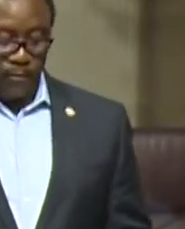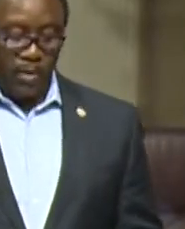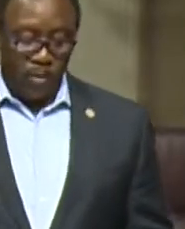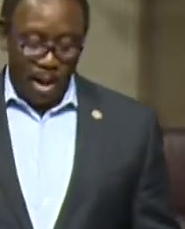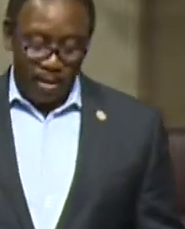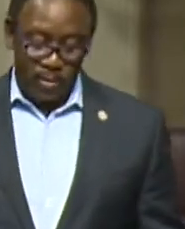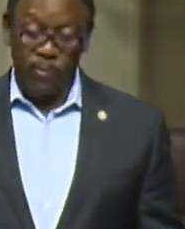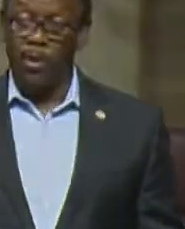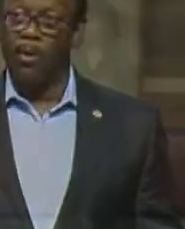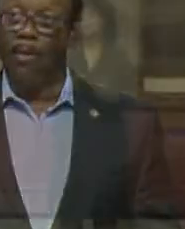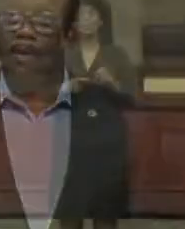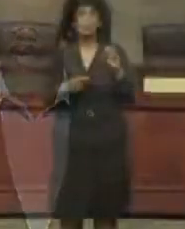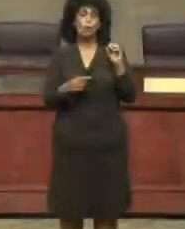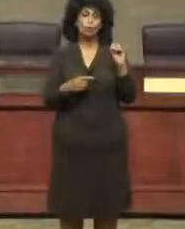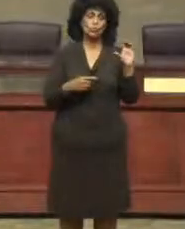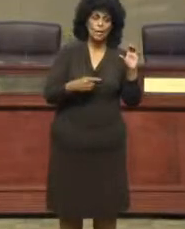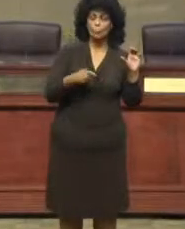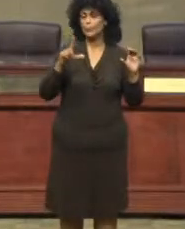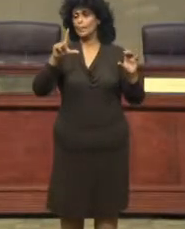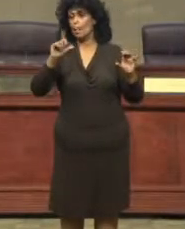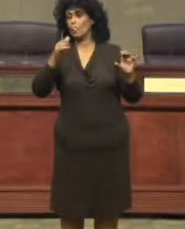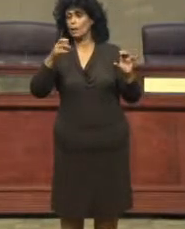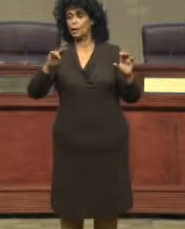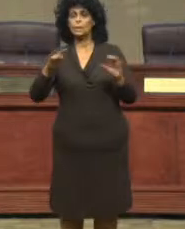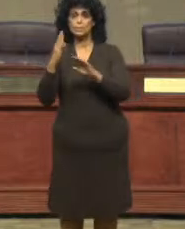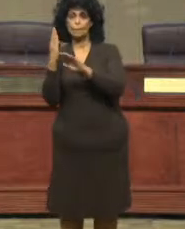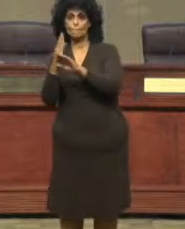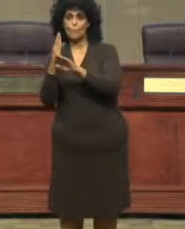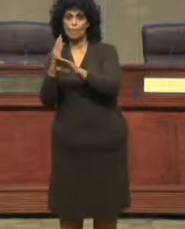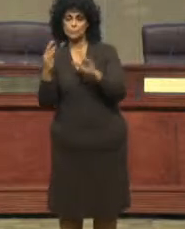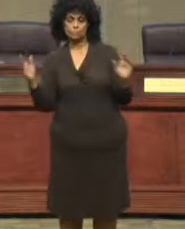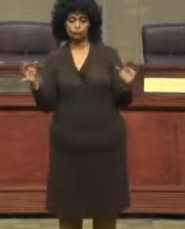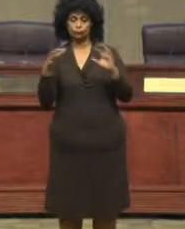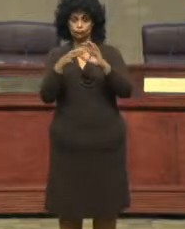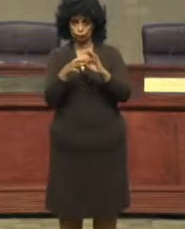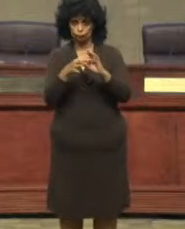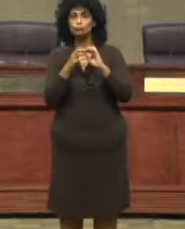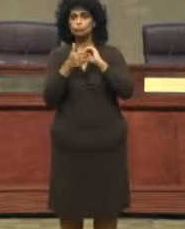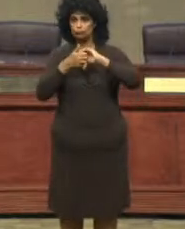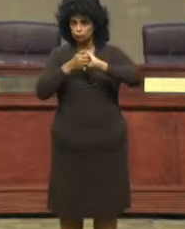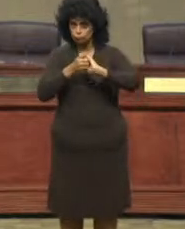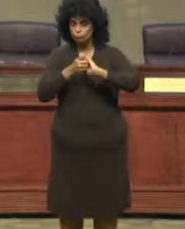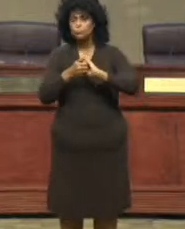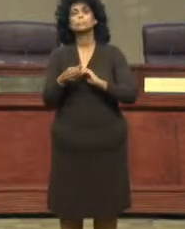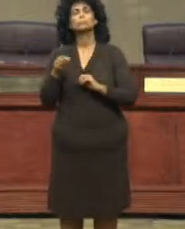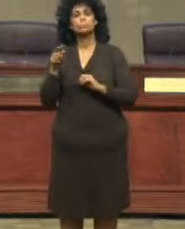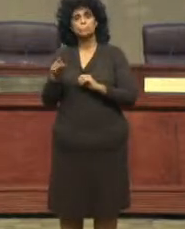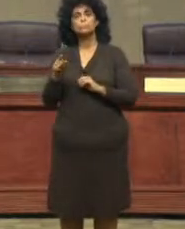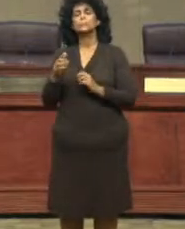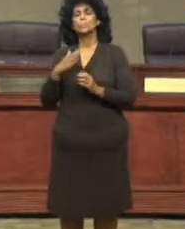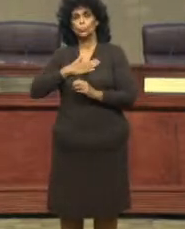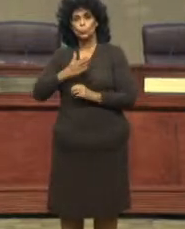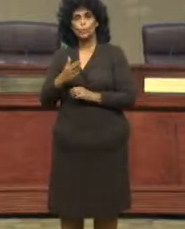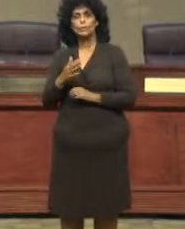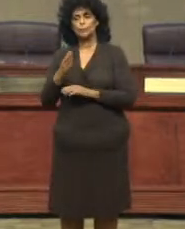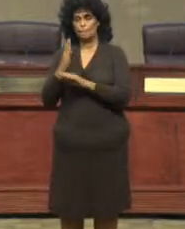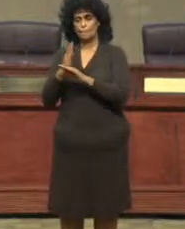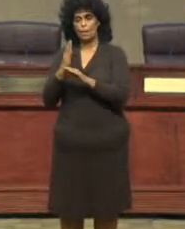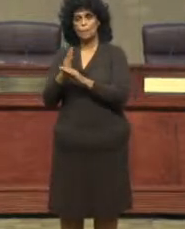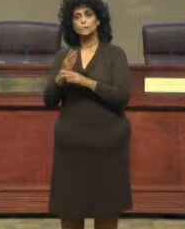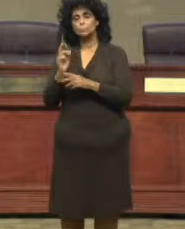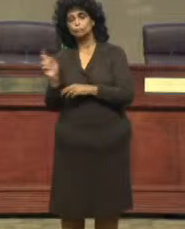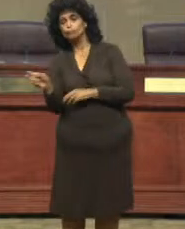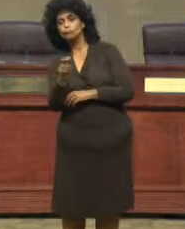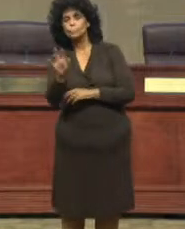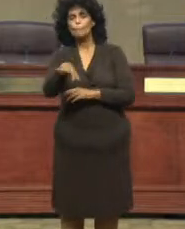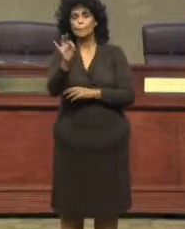offer free rides to vulnerable seniors who are 60 and older and could not get a ride to the Orange County Convention Center or